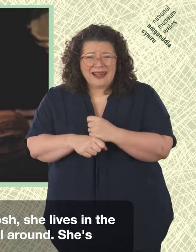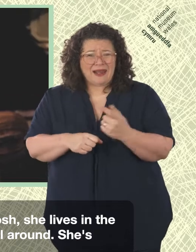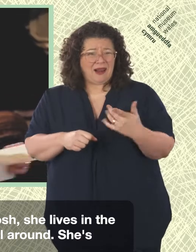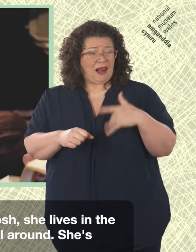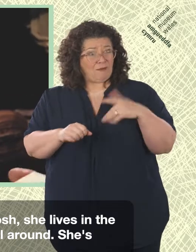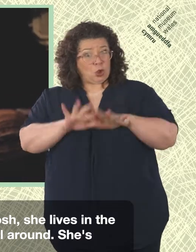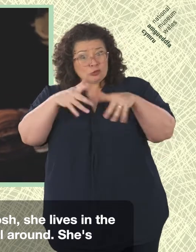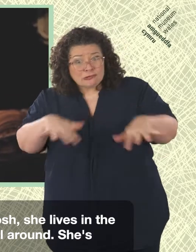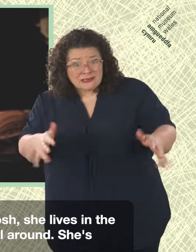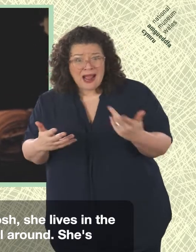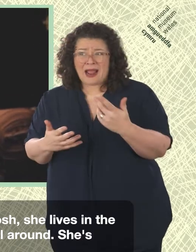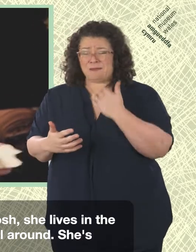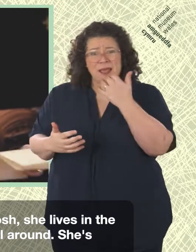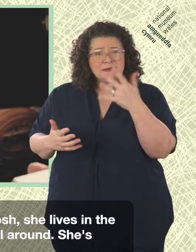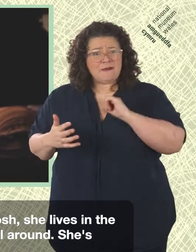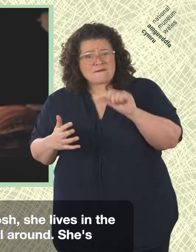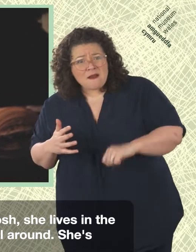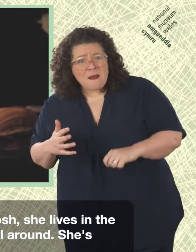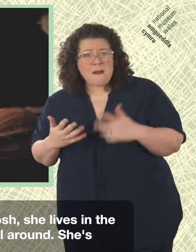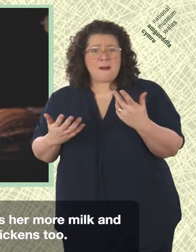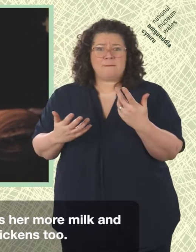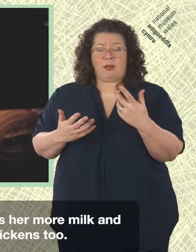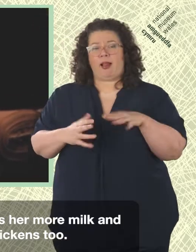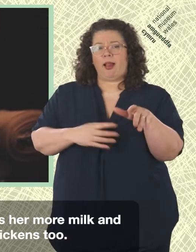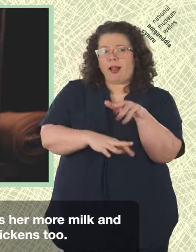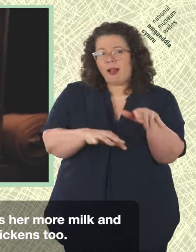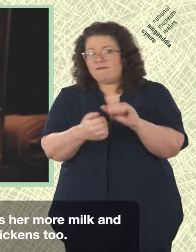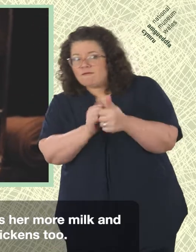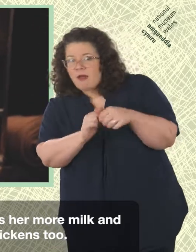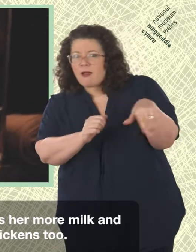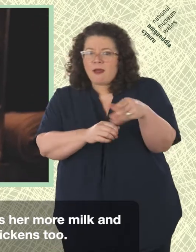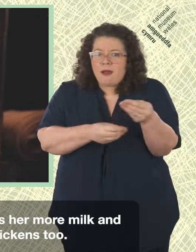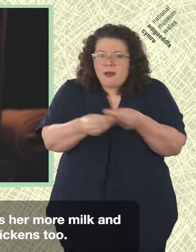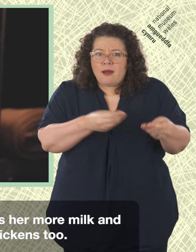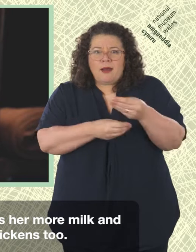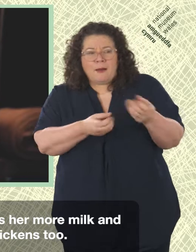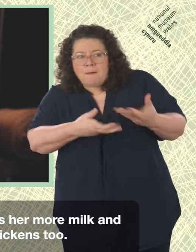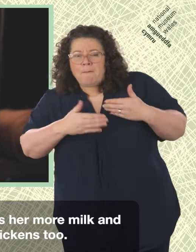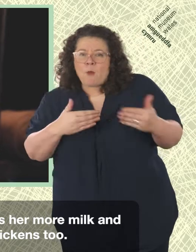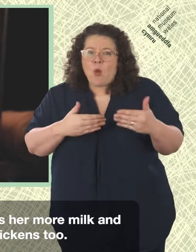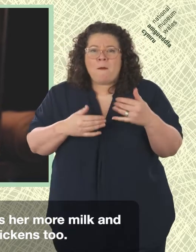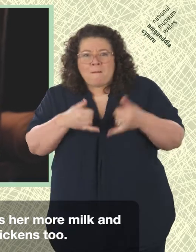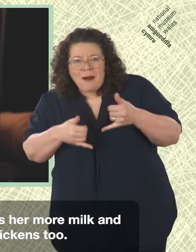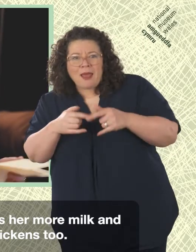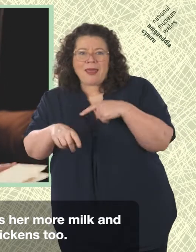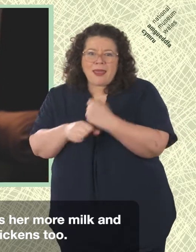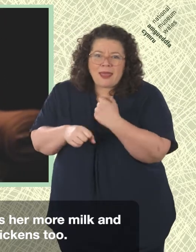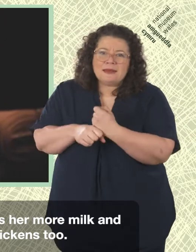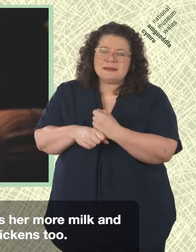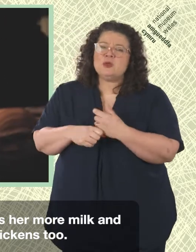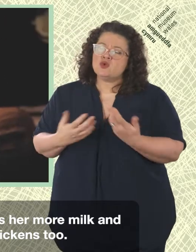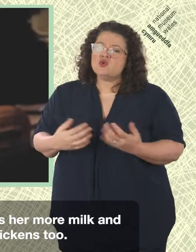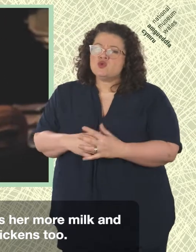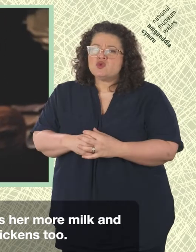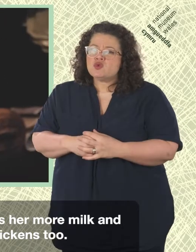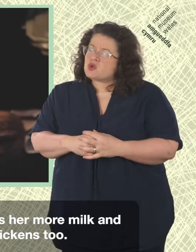she lives in the countryside. There's farms all around. She's friends with the farmers who gives her more milk and eggs, and she has the